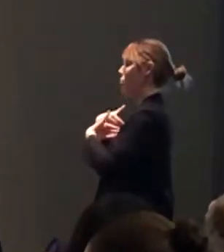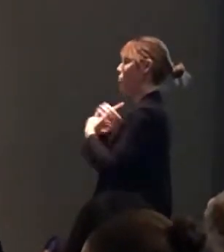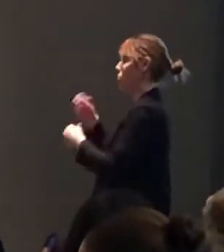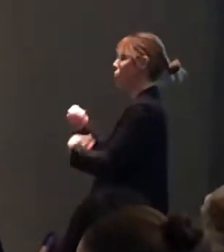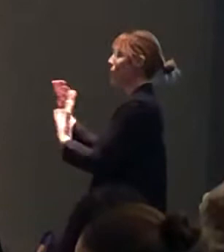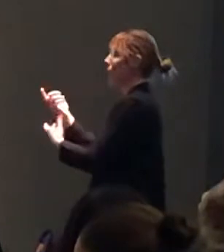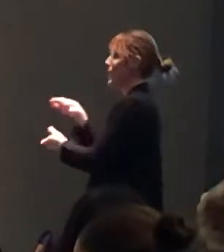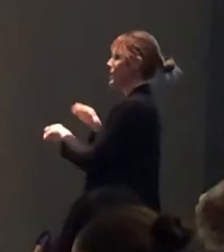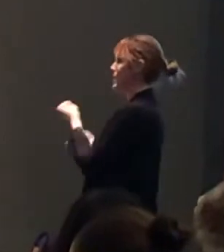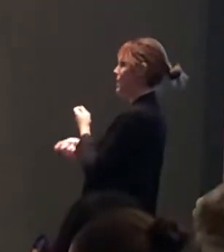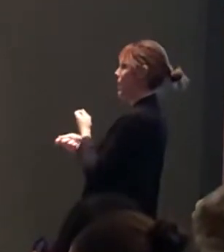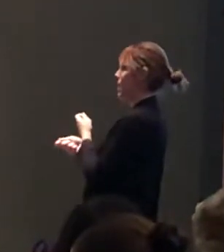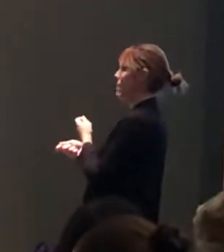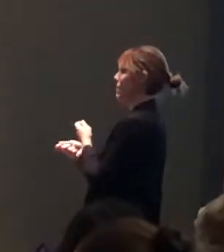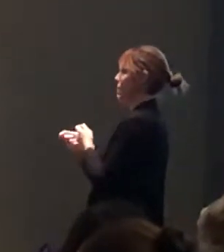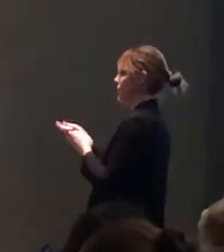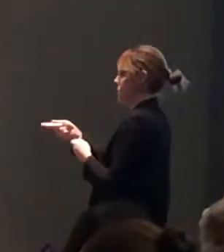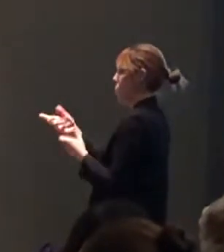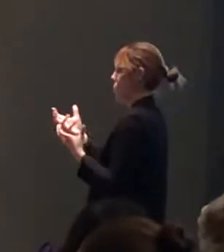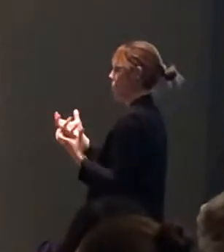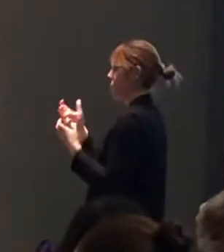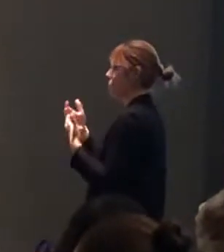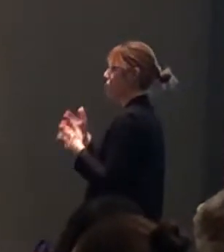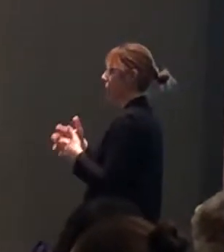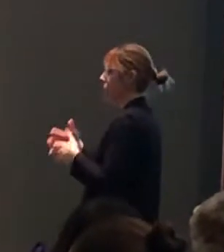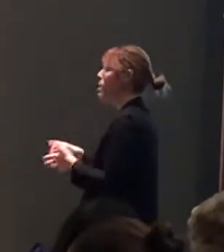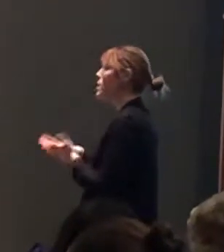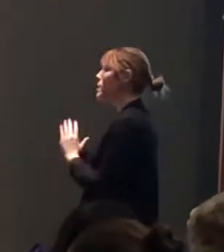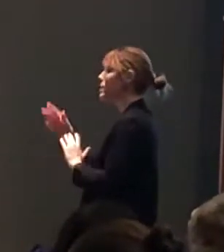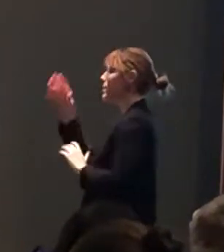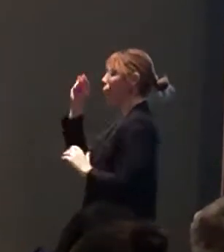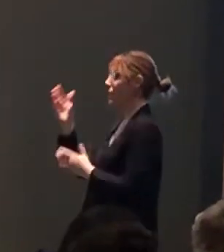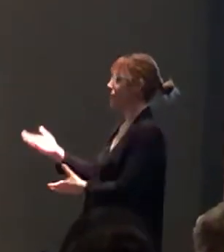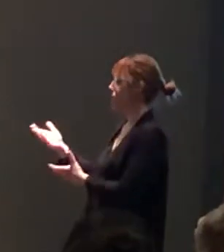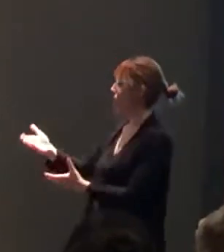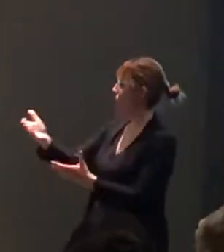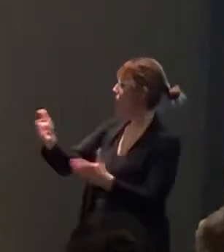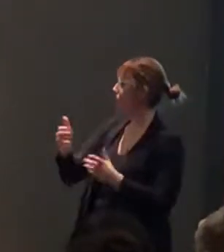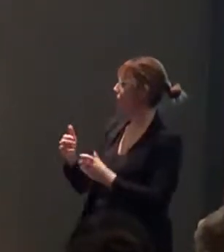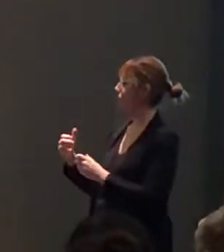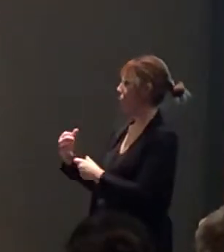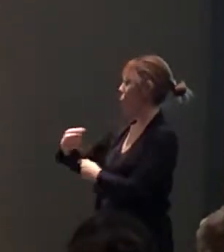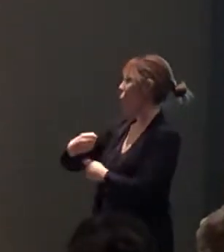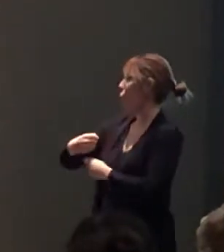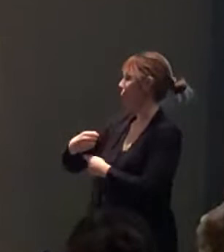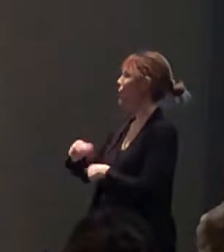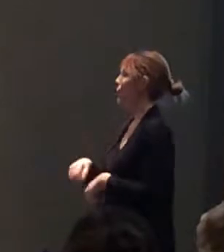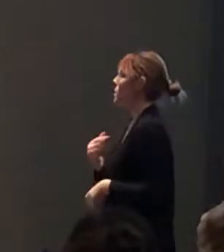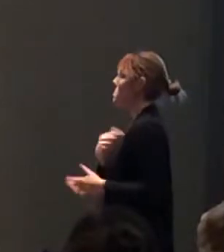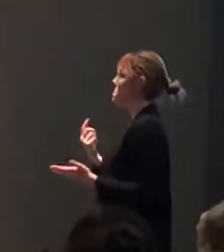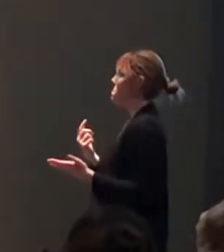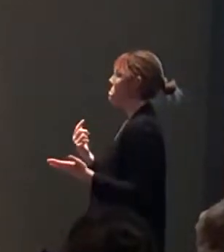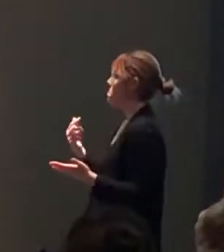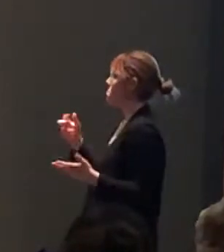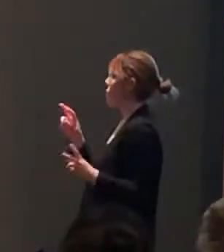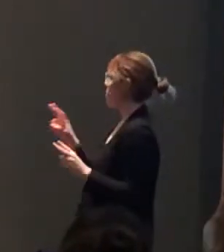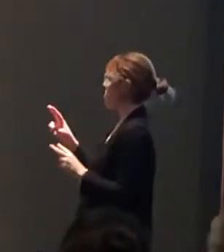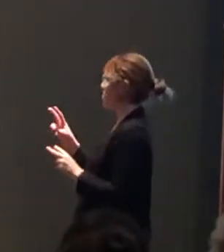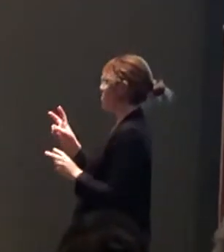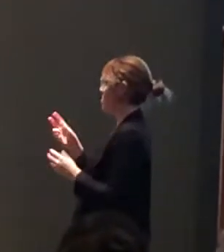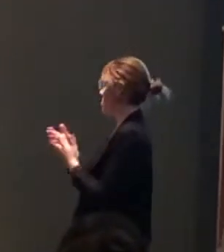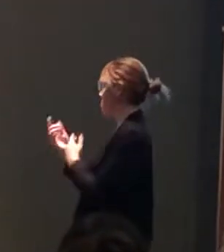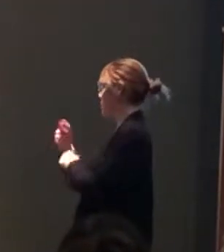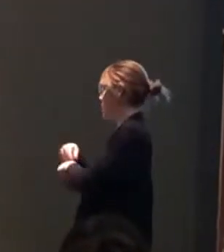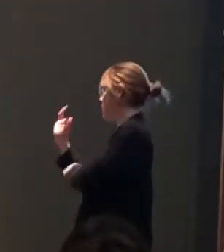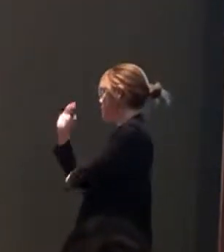having in the preschool classroom because the boys can take it around. You know, I can look over at any point of the day and